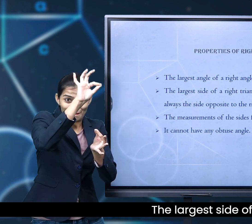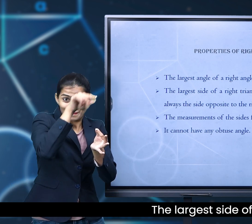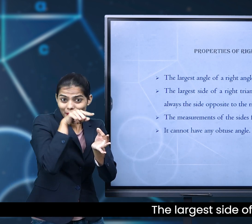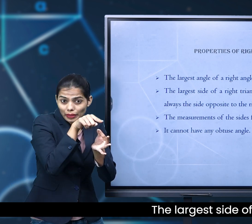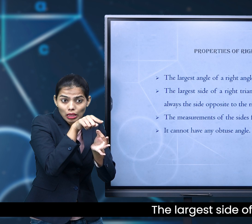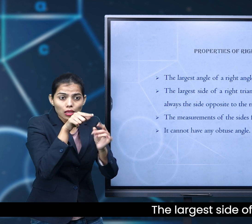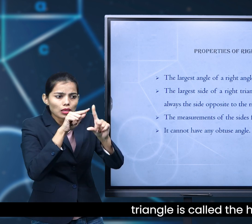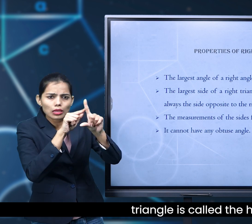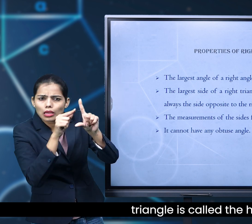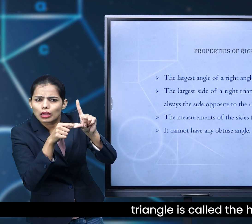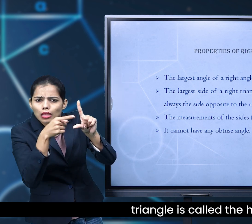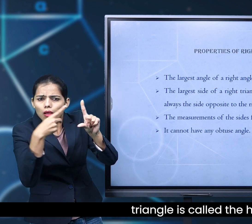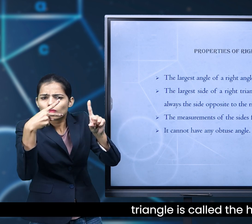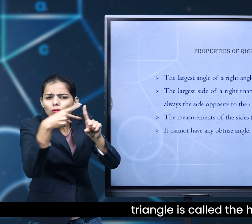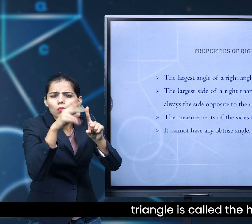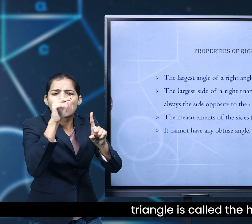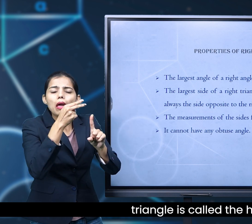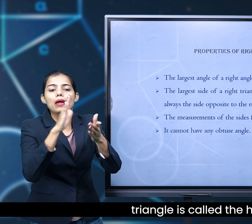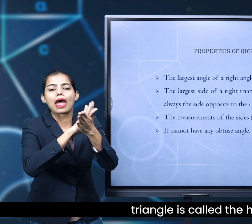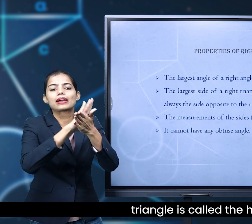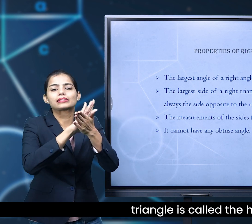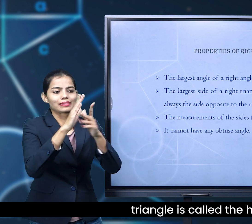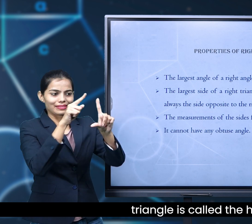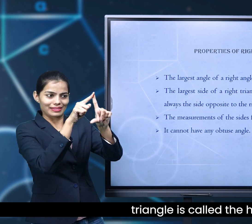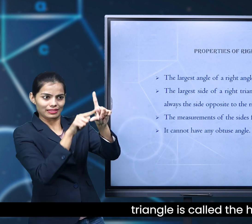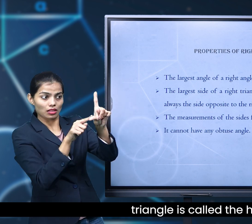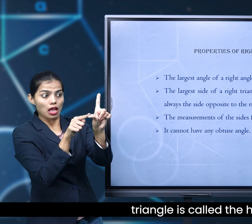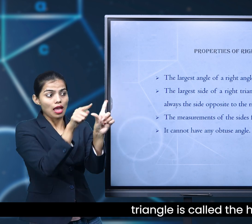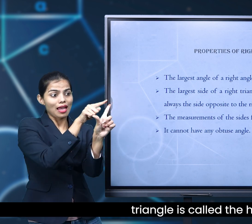side of a right triangle is called the hypotenuse,